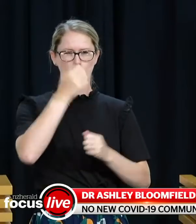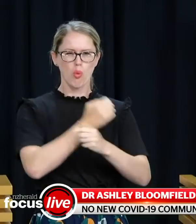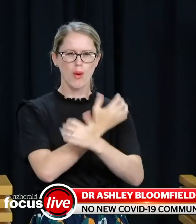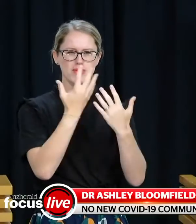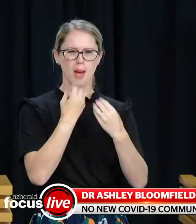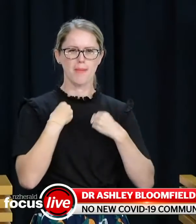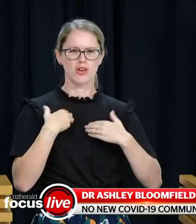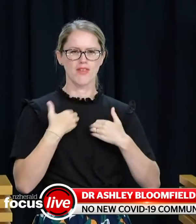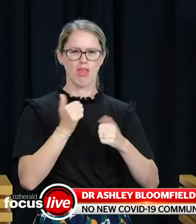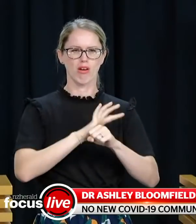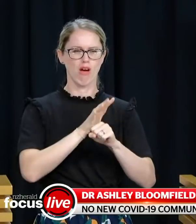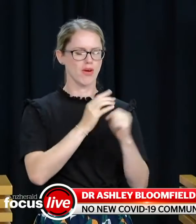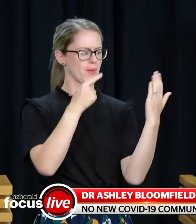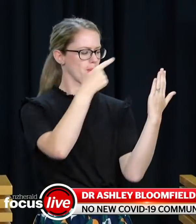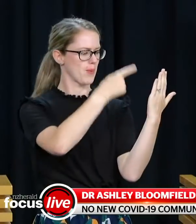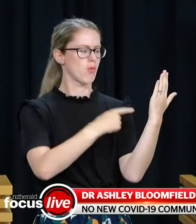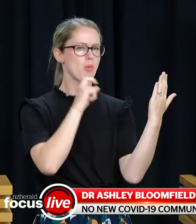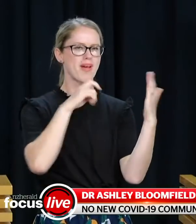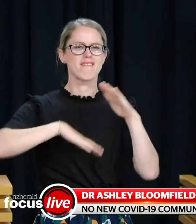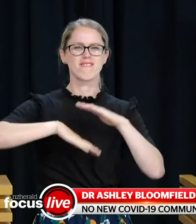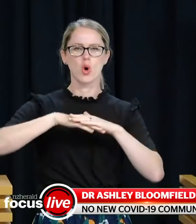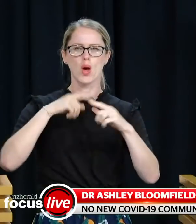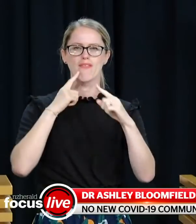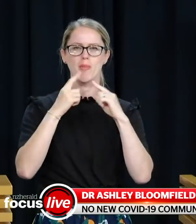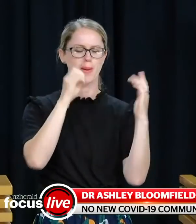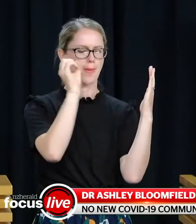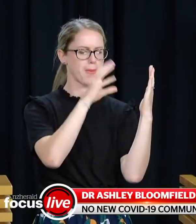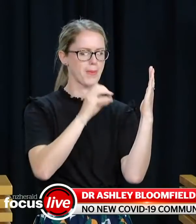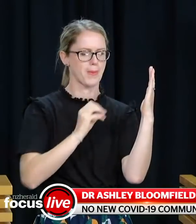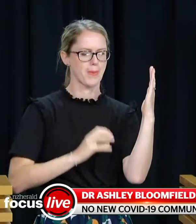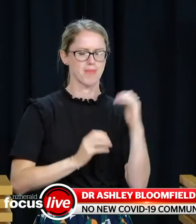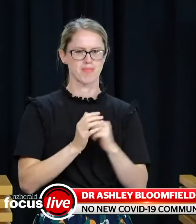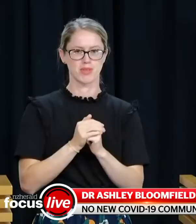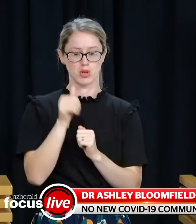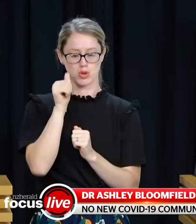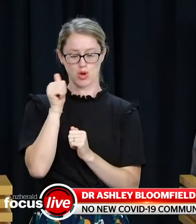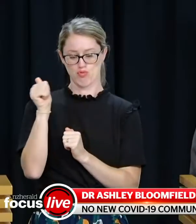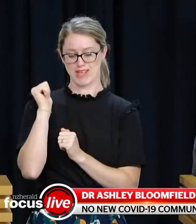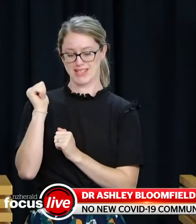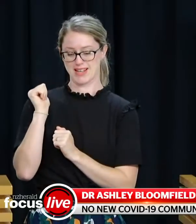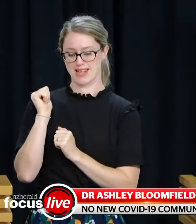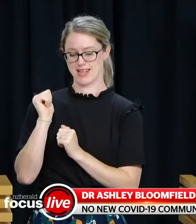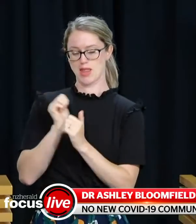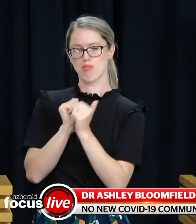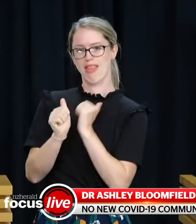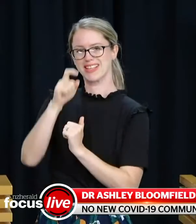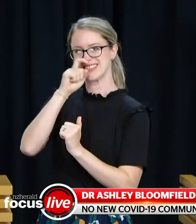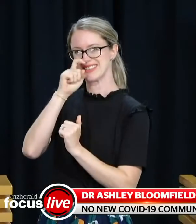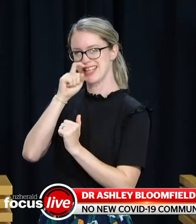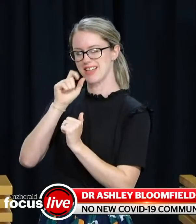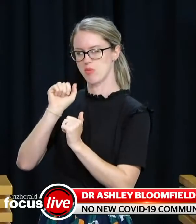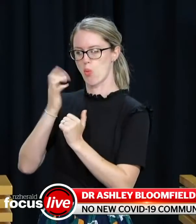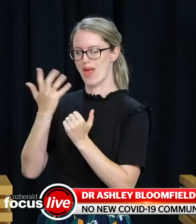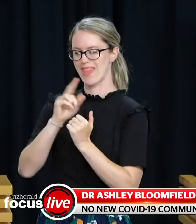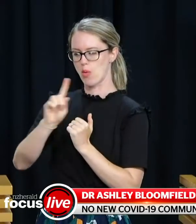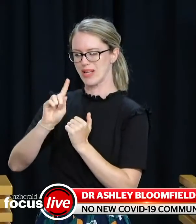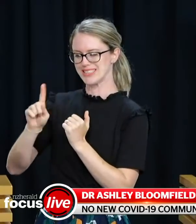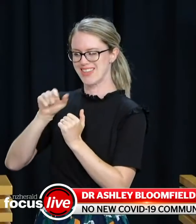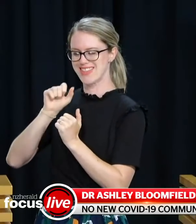including about the 2 positive cases that are siblings linked to Case I that we did talk about yesterday